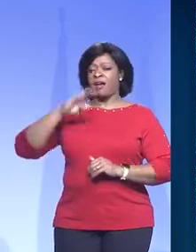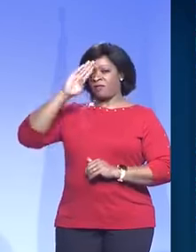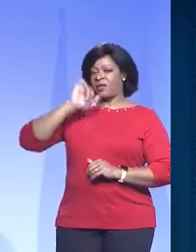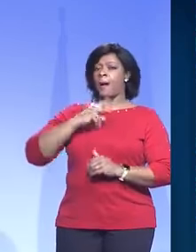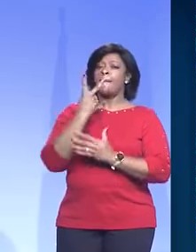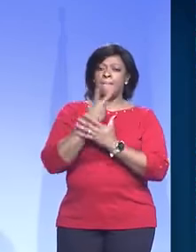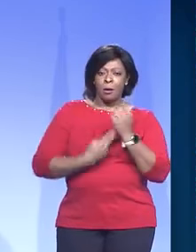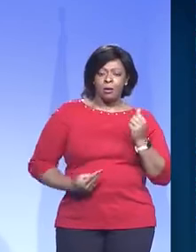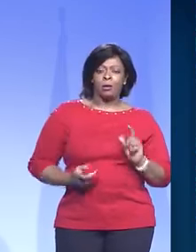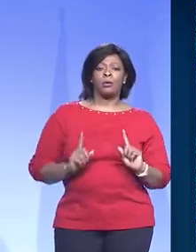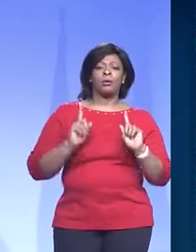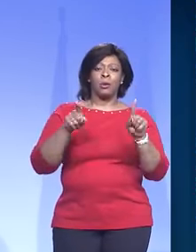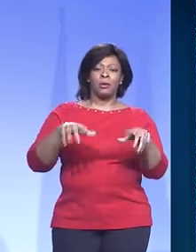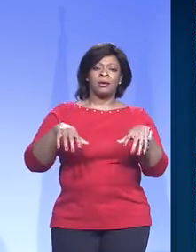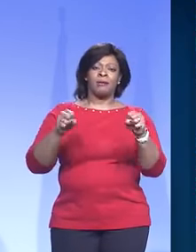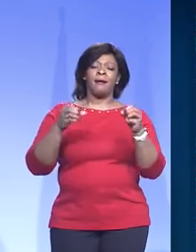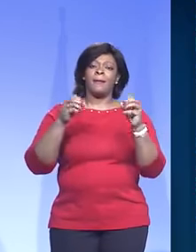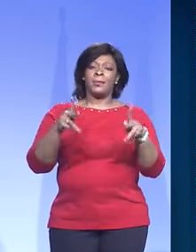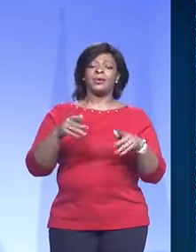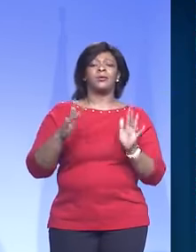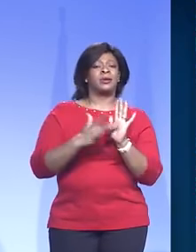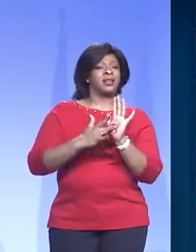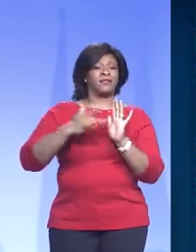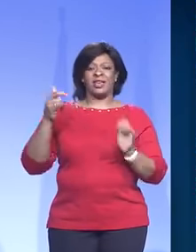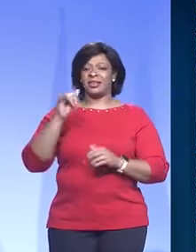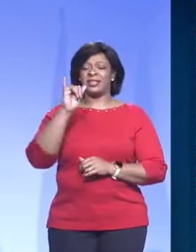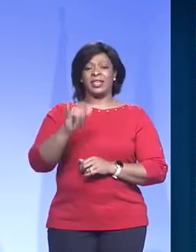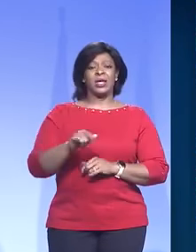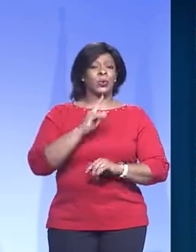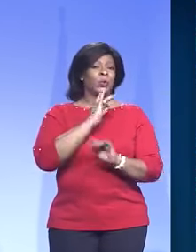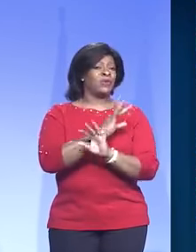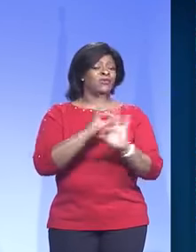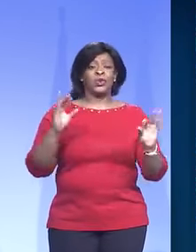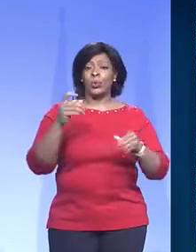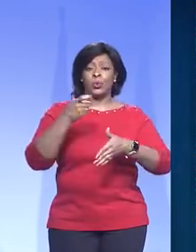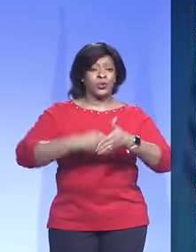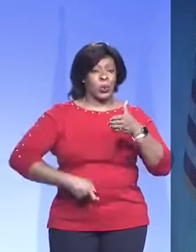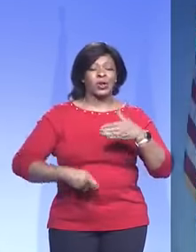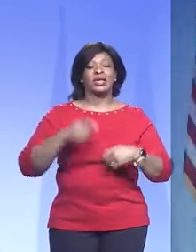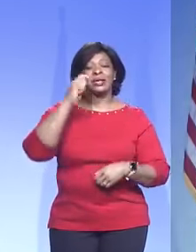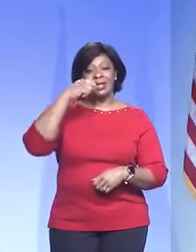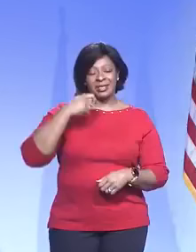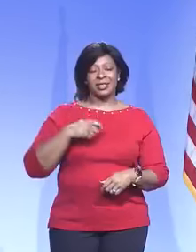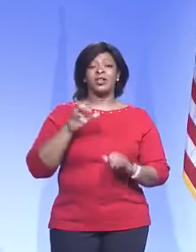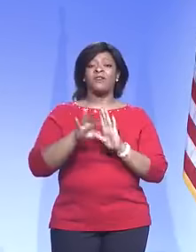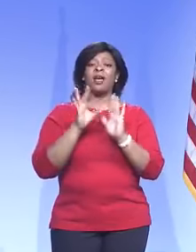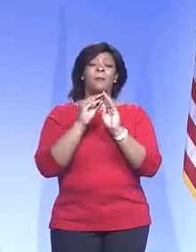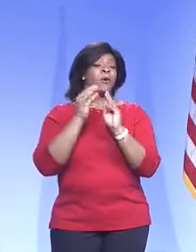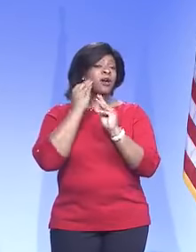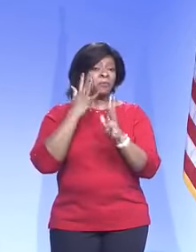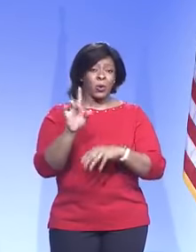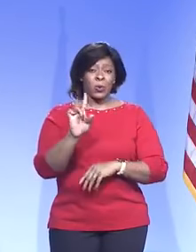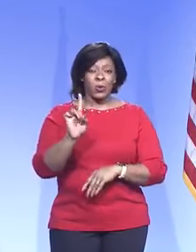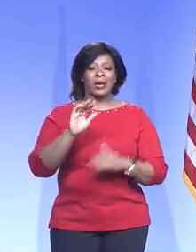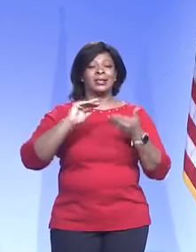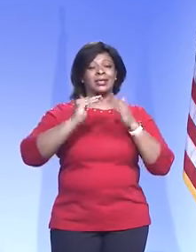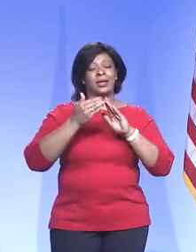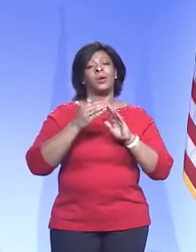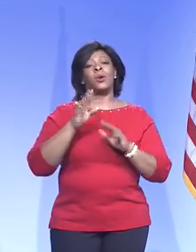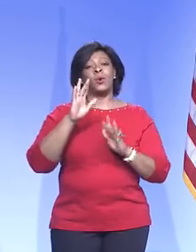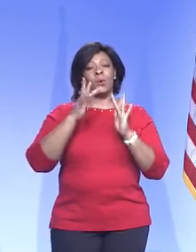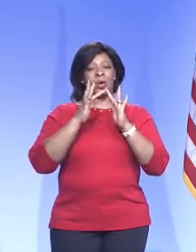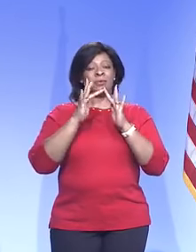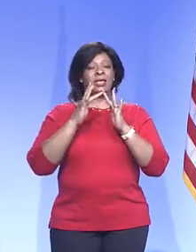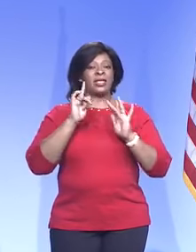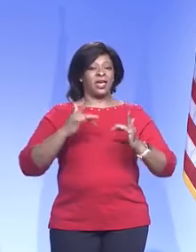Please take the opportunity to take advantage of it. It is free and there's no charge to you. You can find more information on our city's website for